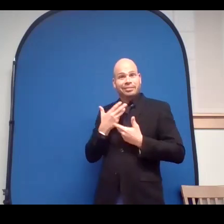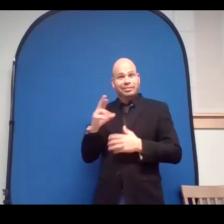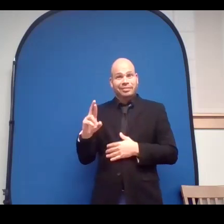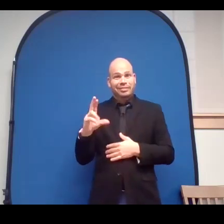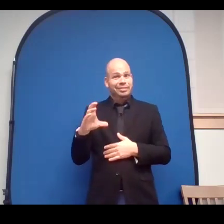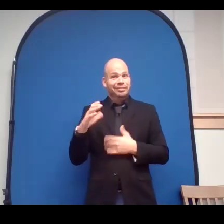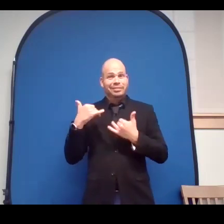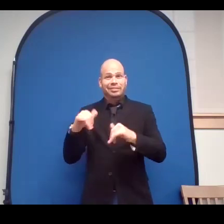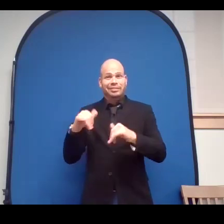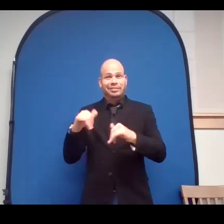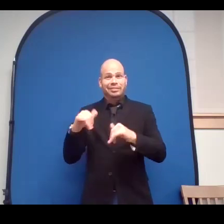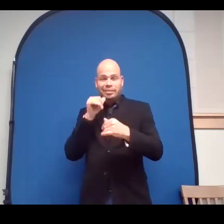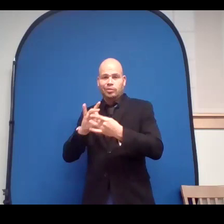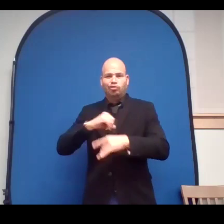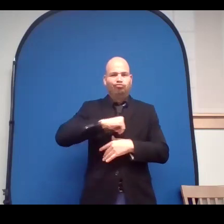being,